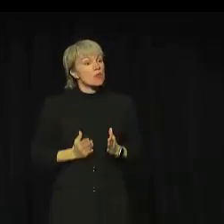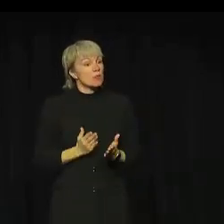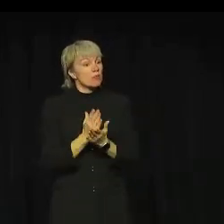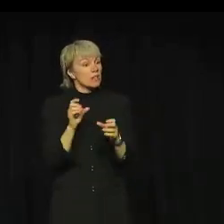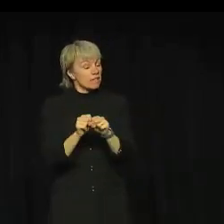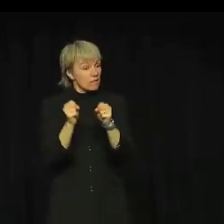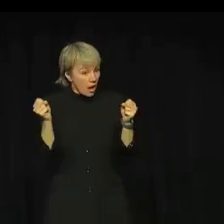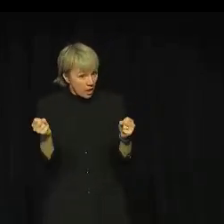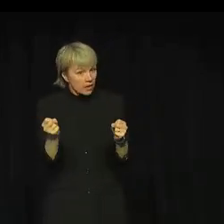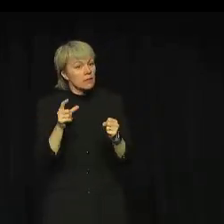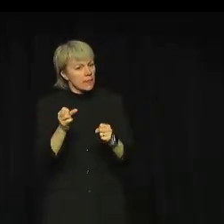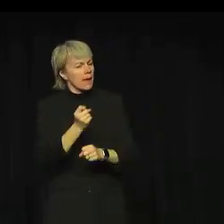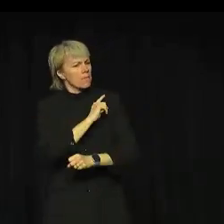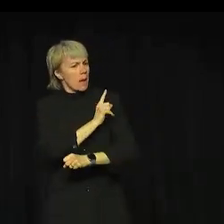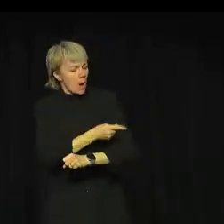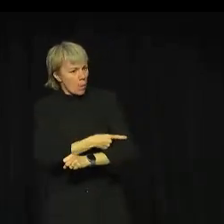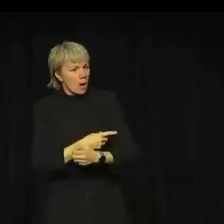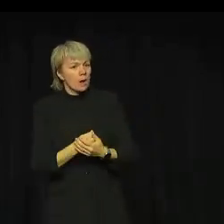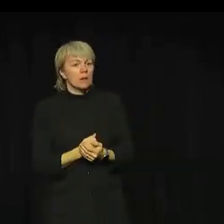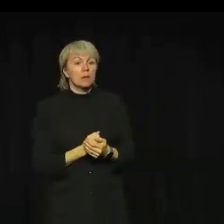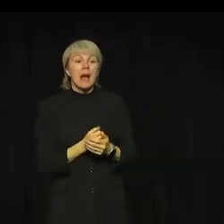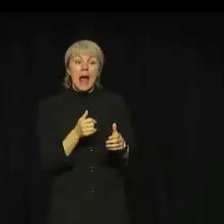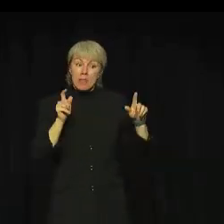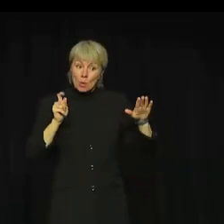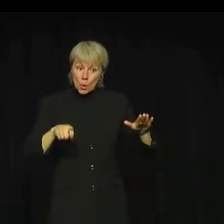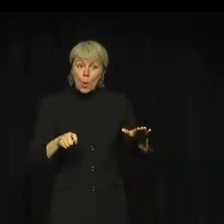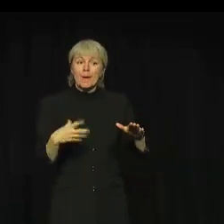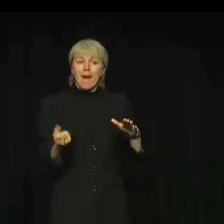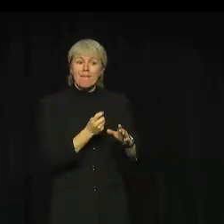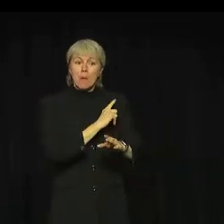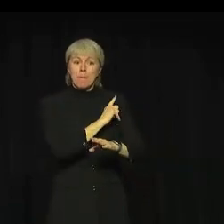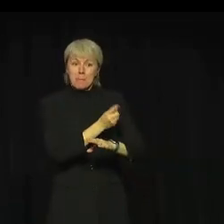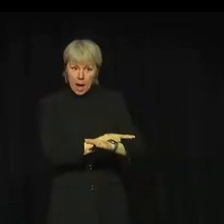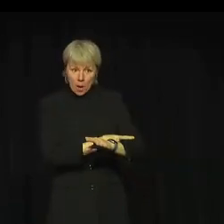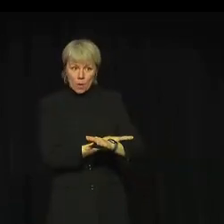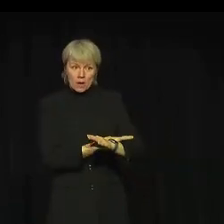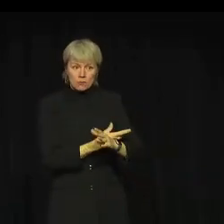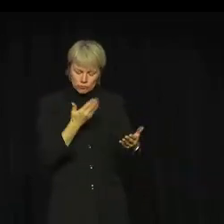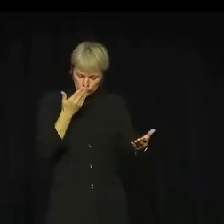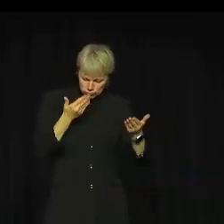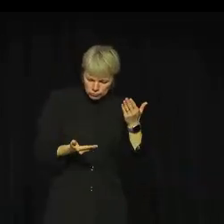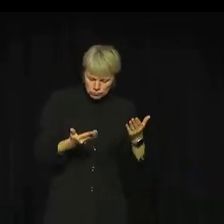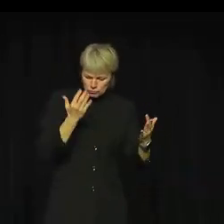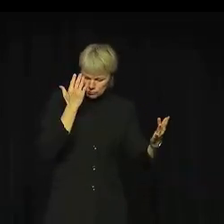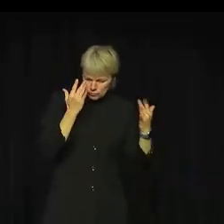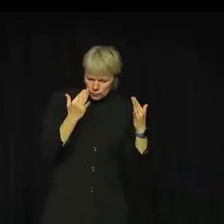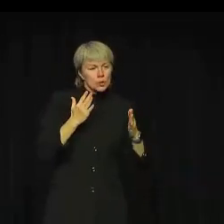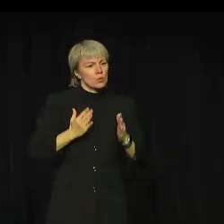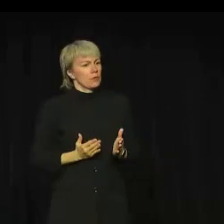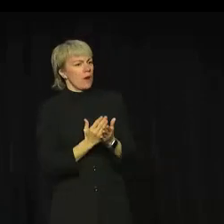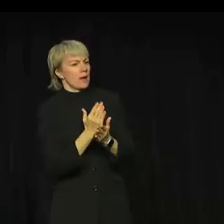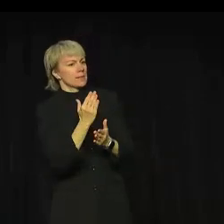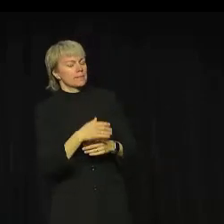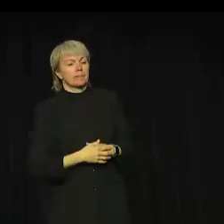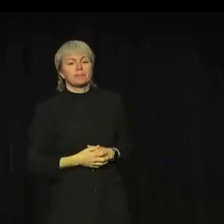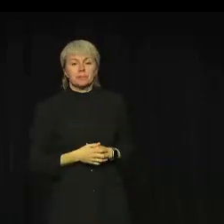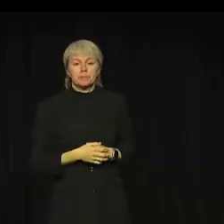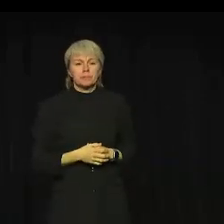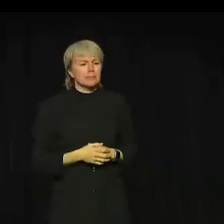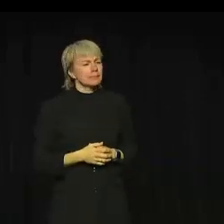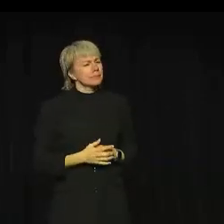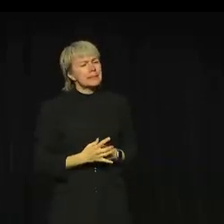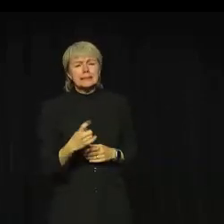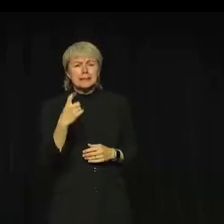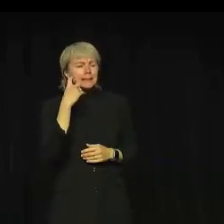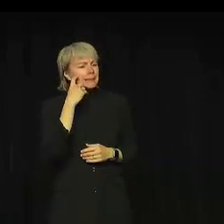to find that legislation is incompatible with human rights, but it can't strike it down. In this way, it is a modest